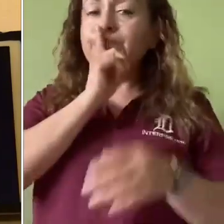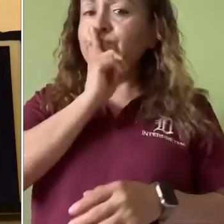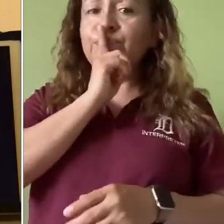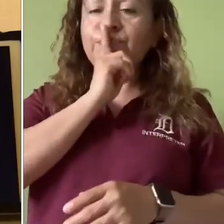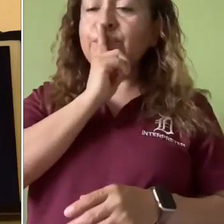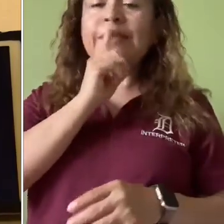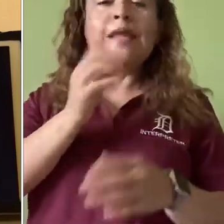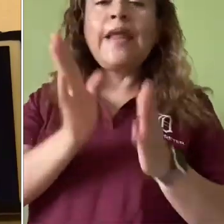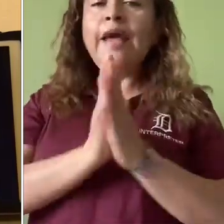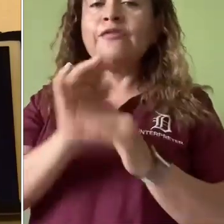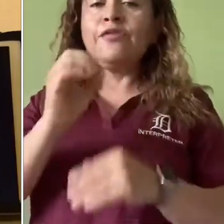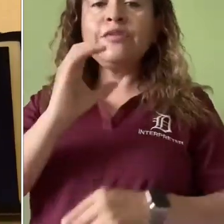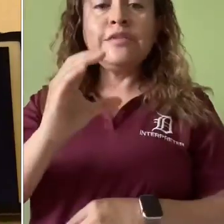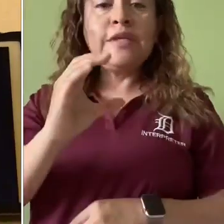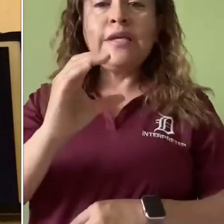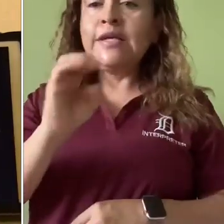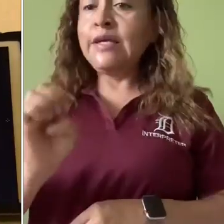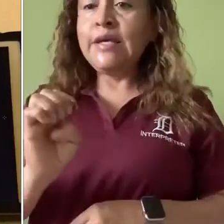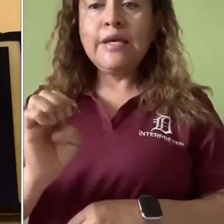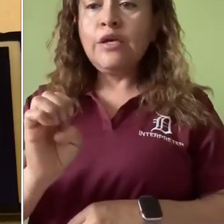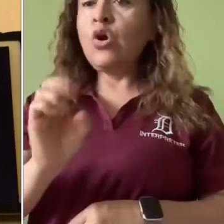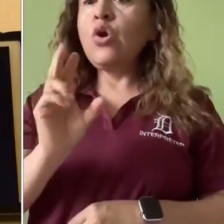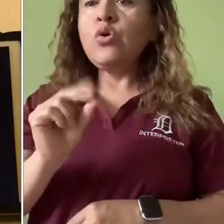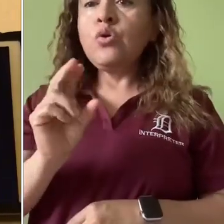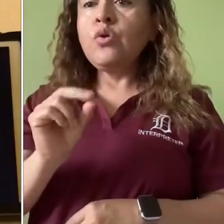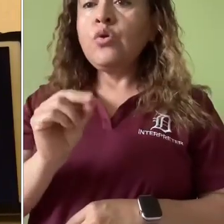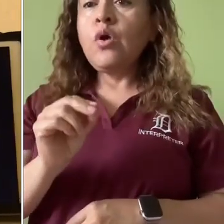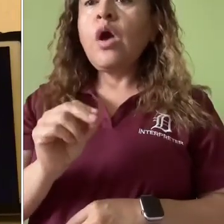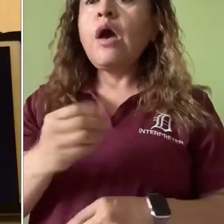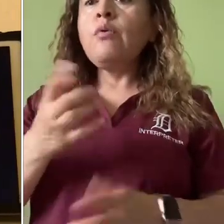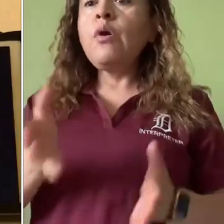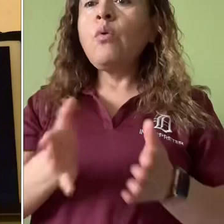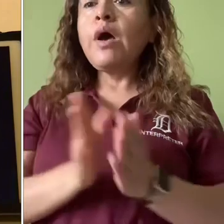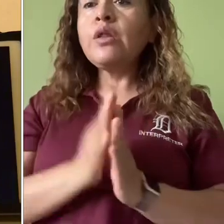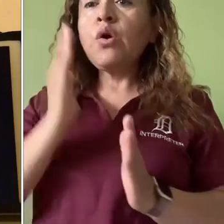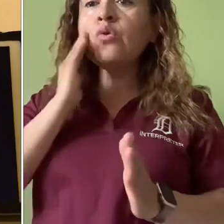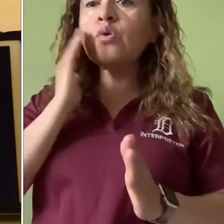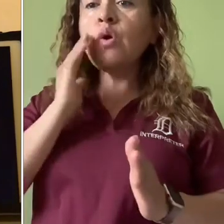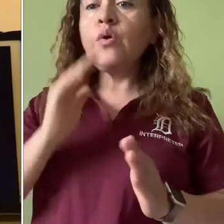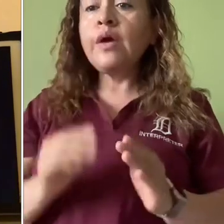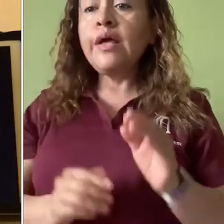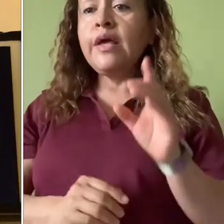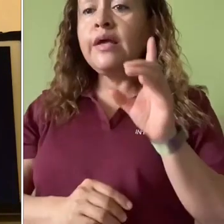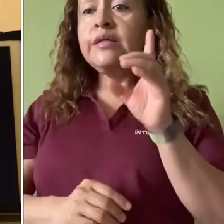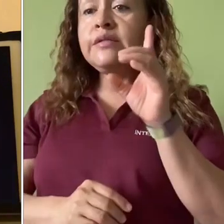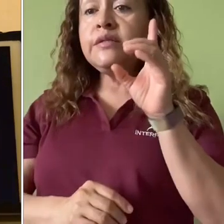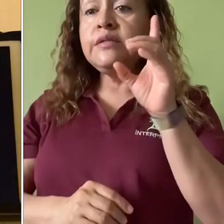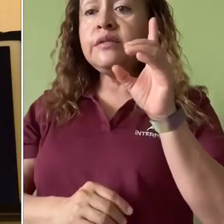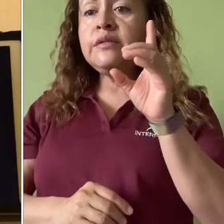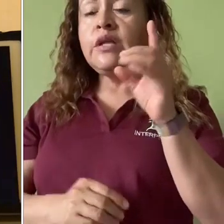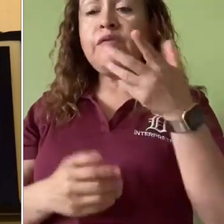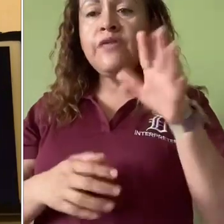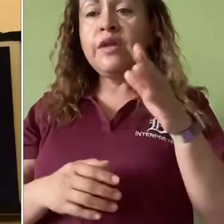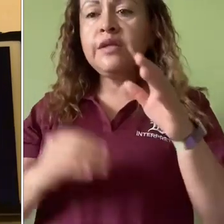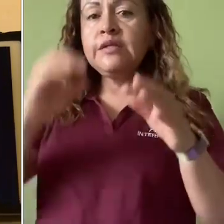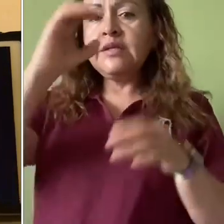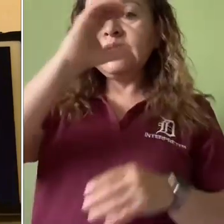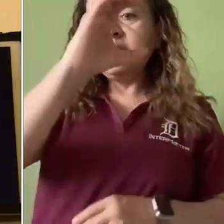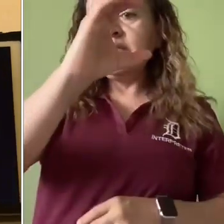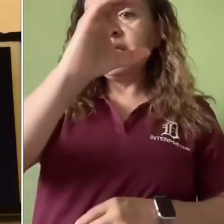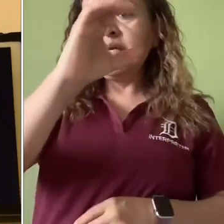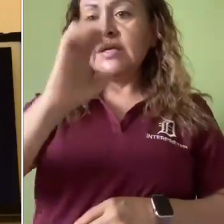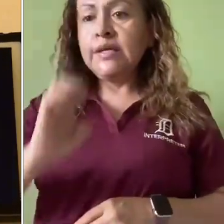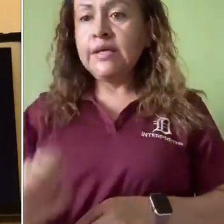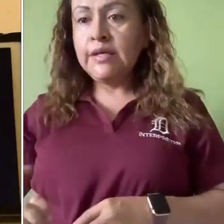we're not done, because they didn't ask for what CE is. They're asking for just this part right over here. They're asking for DE. So we know that this entire